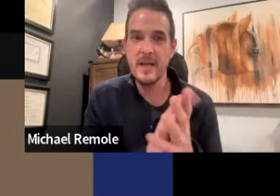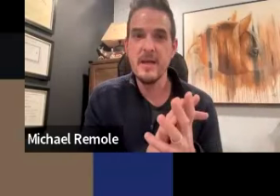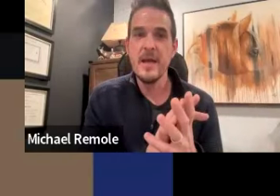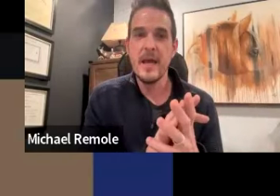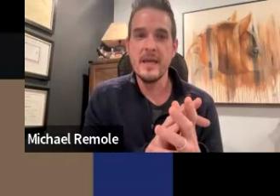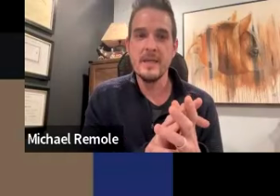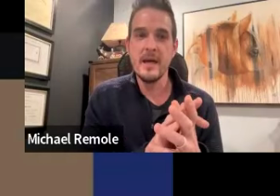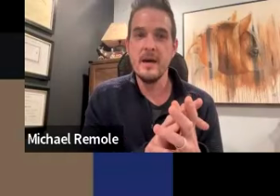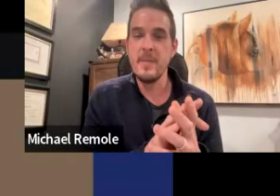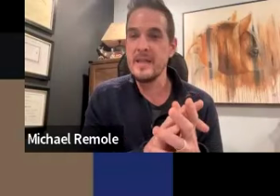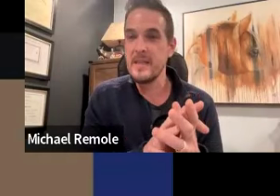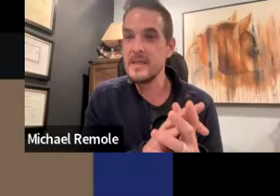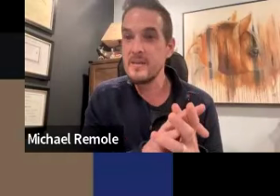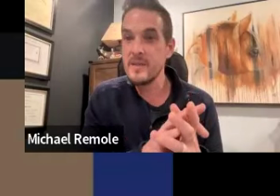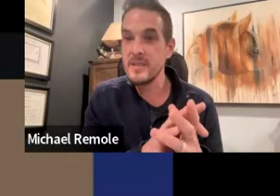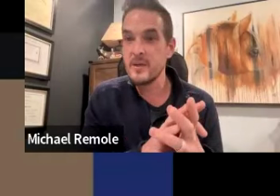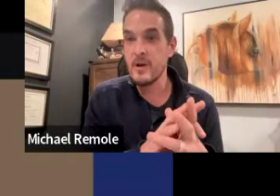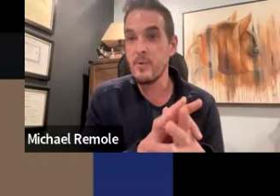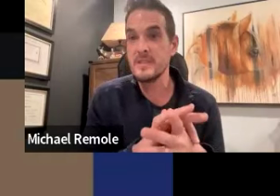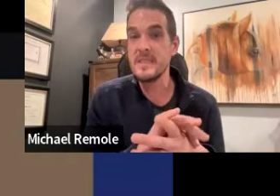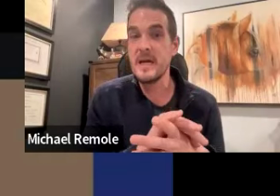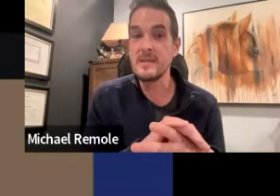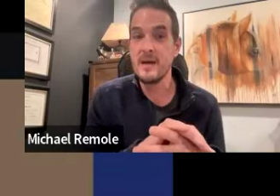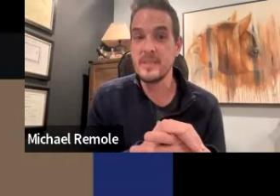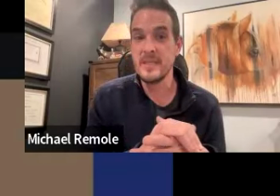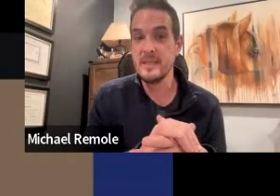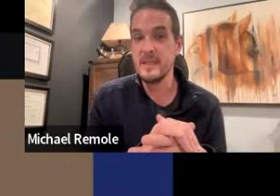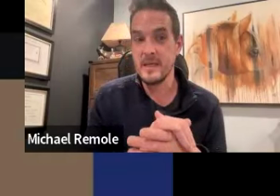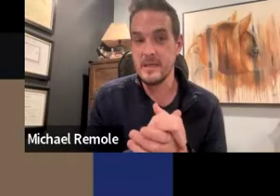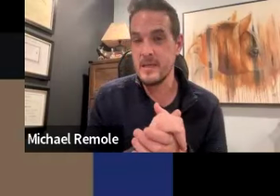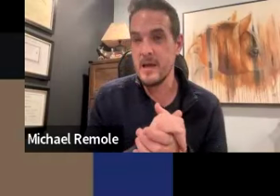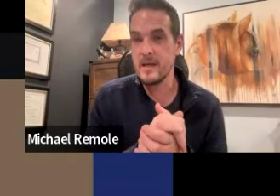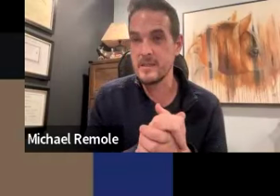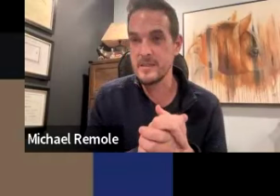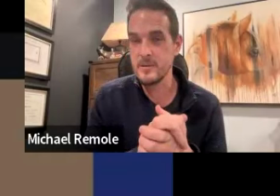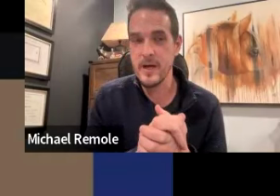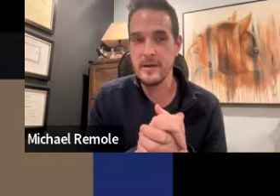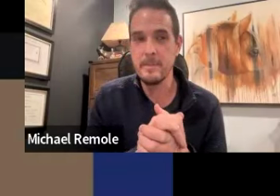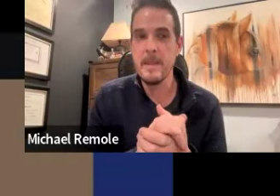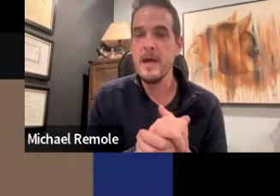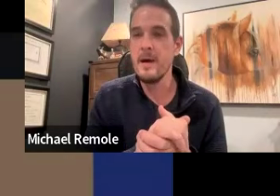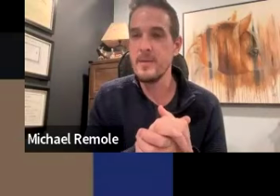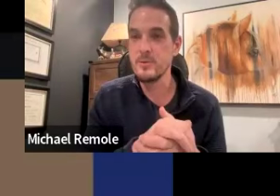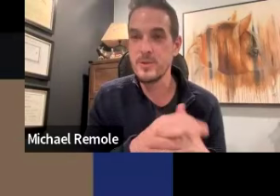to Sunday. And at the end of the visit, the grandma did not come to get the kid, get this little guy. This was